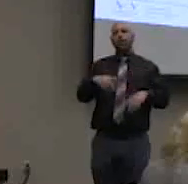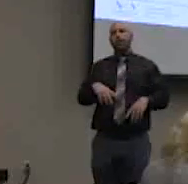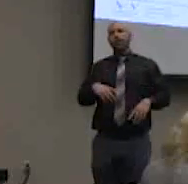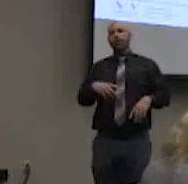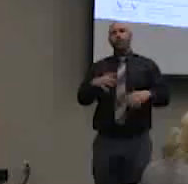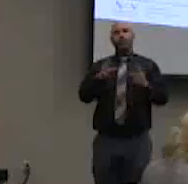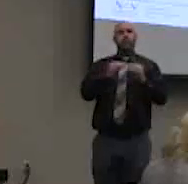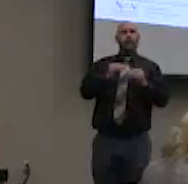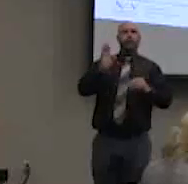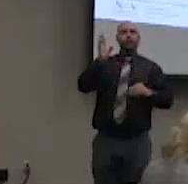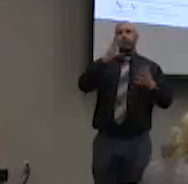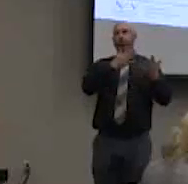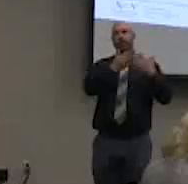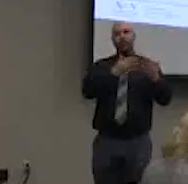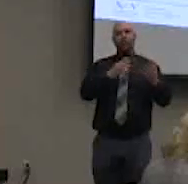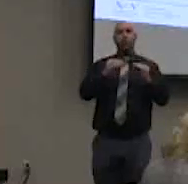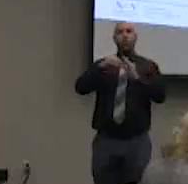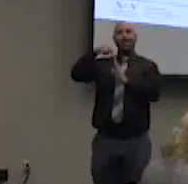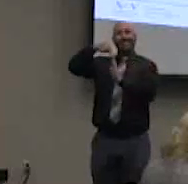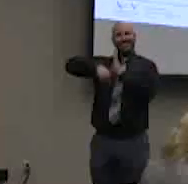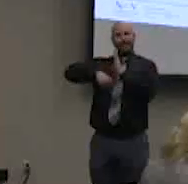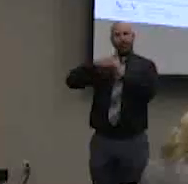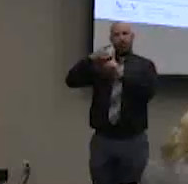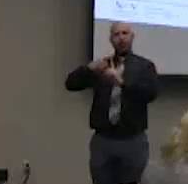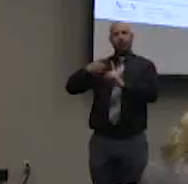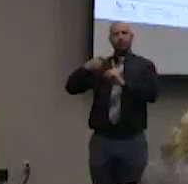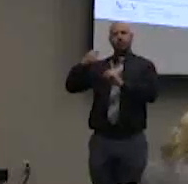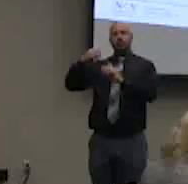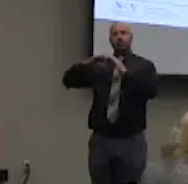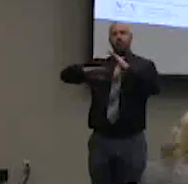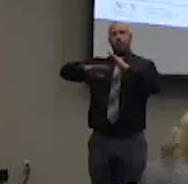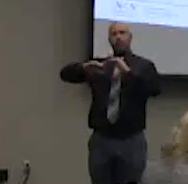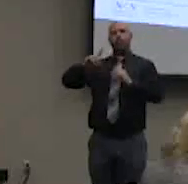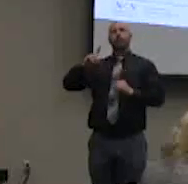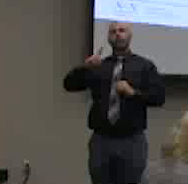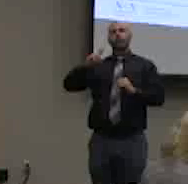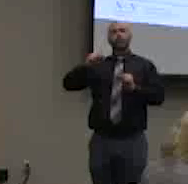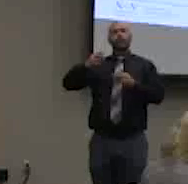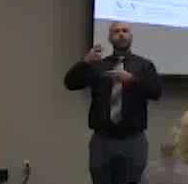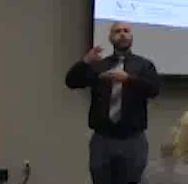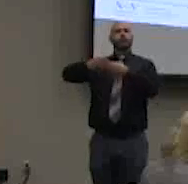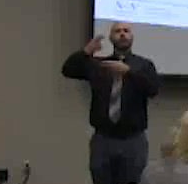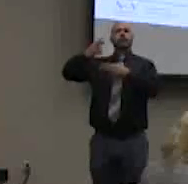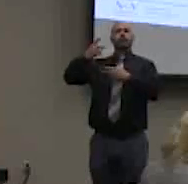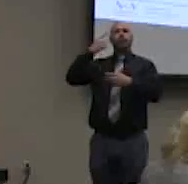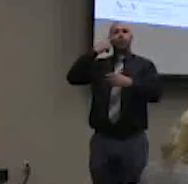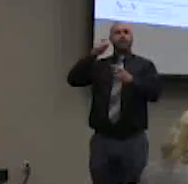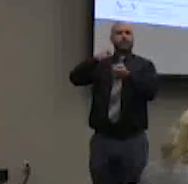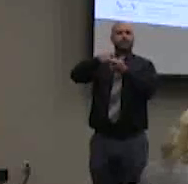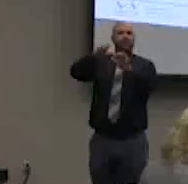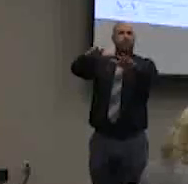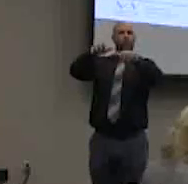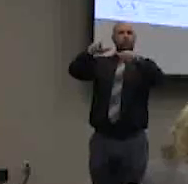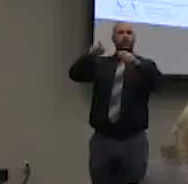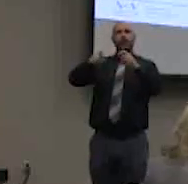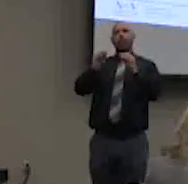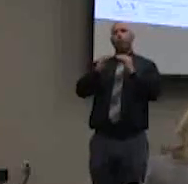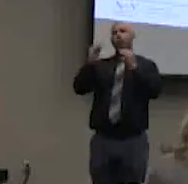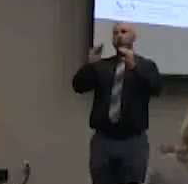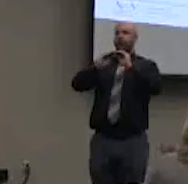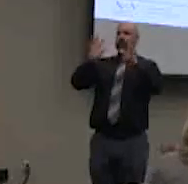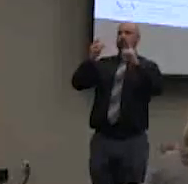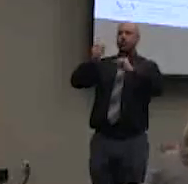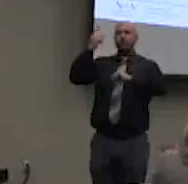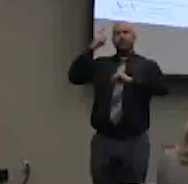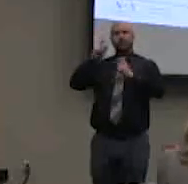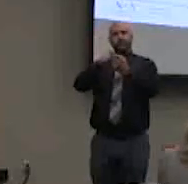points below can be referenced for specific audiences that just need a little bit more detail. So, we just ask that you take a deeper